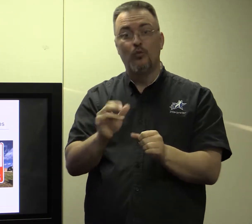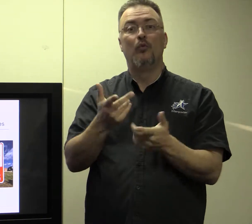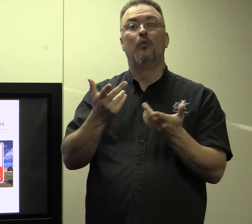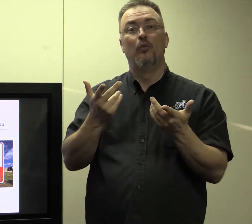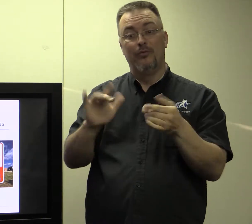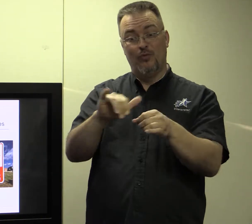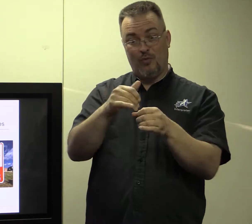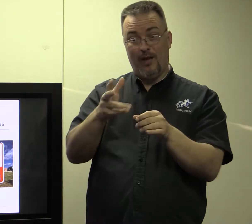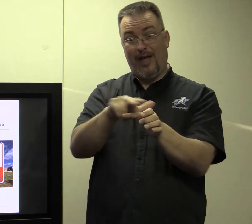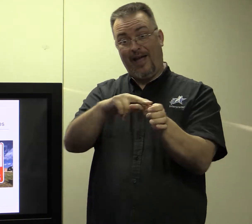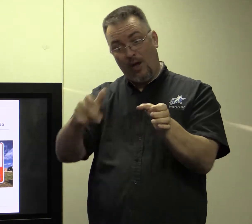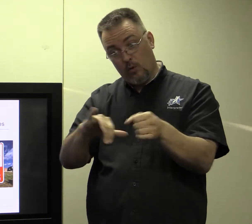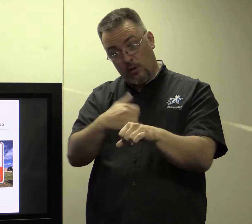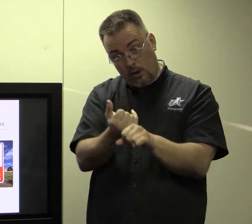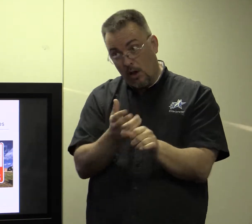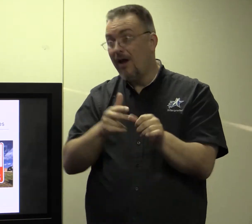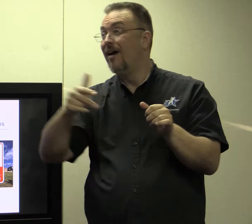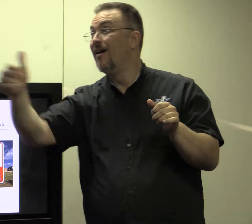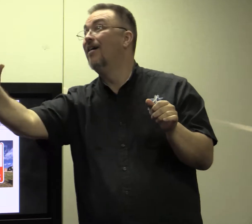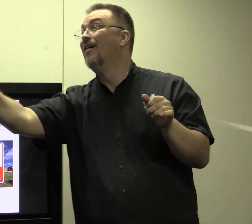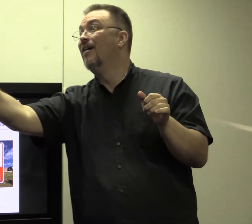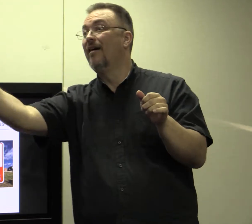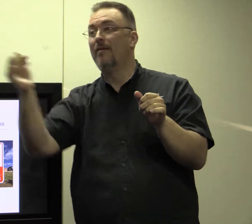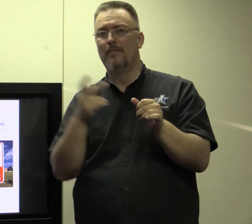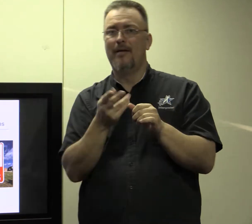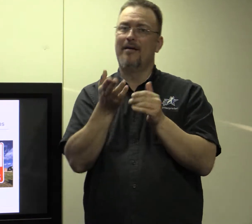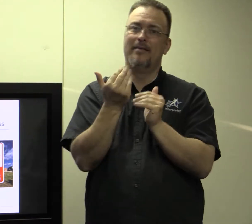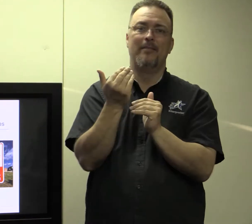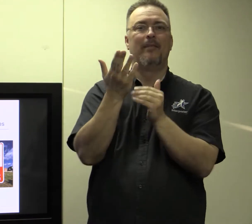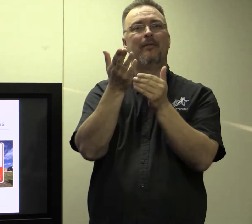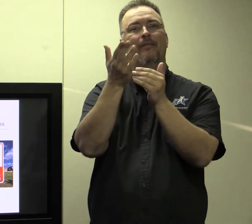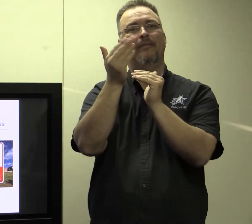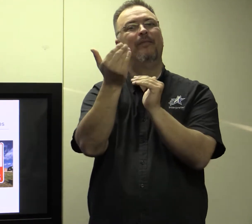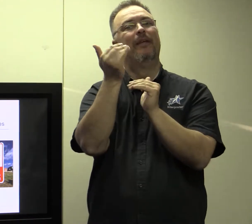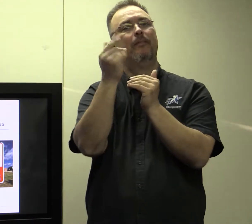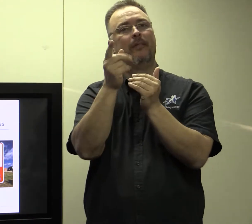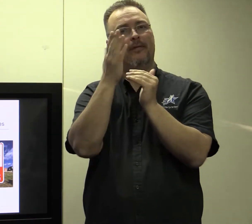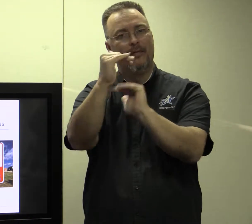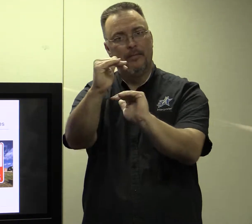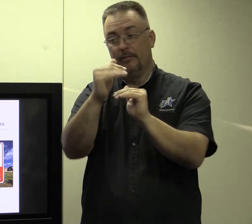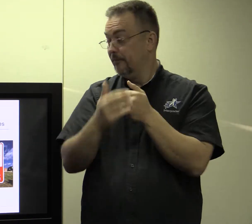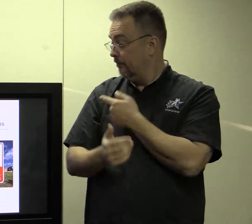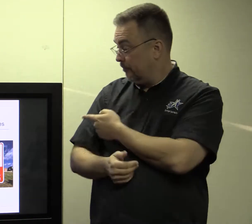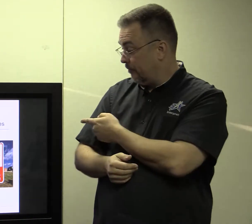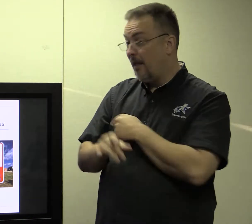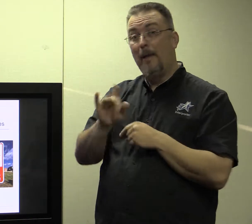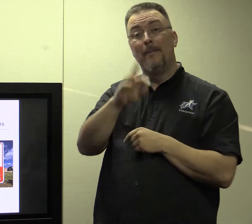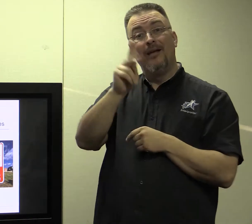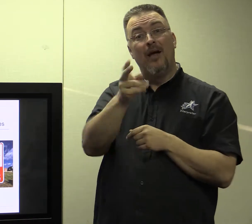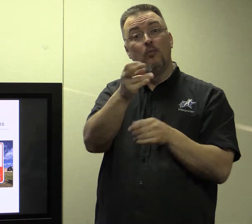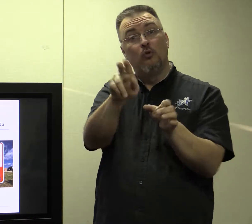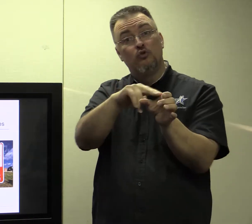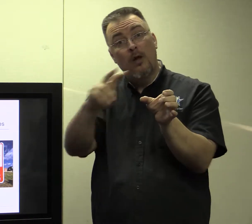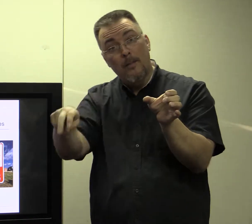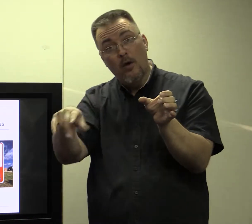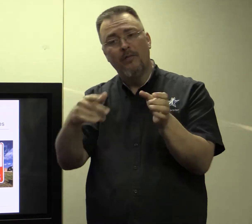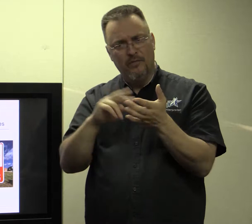back and leave. 15 minutes only. Pick up and drop off means pick up and drop